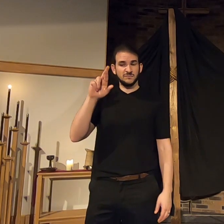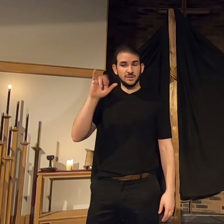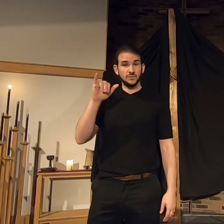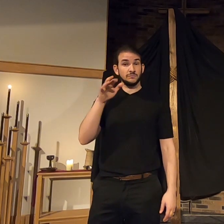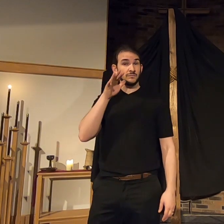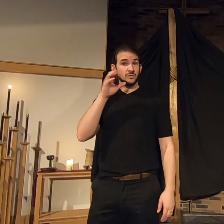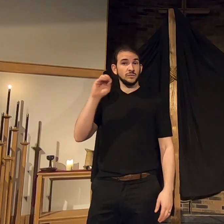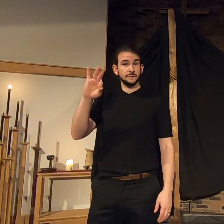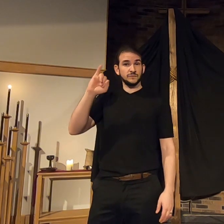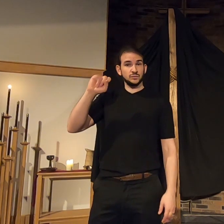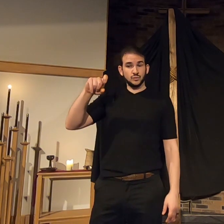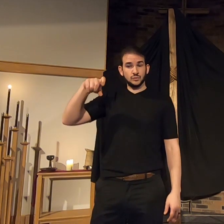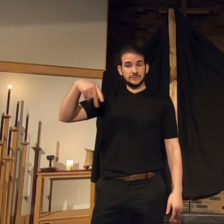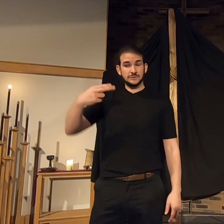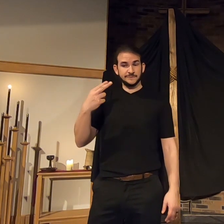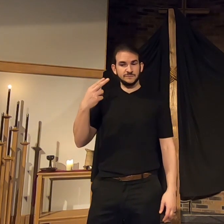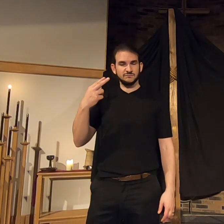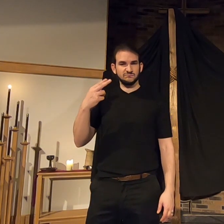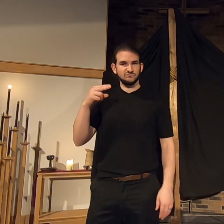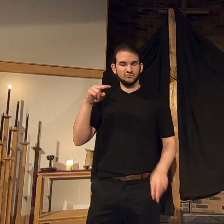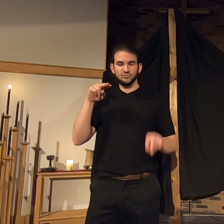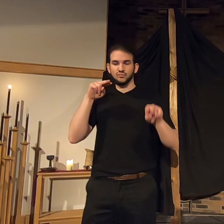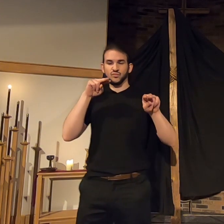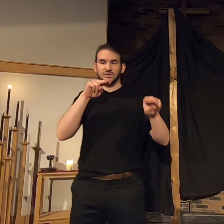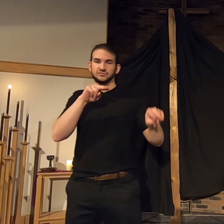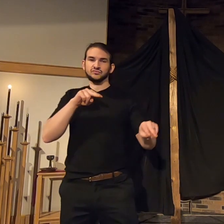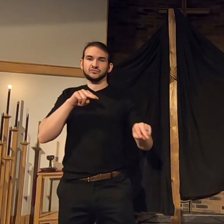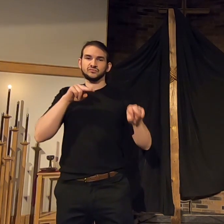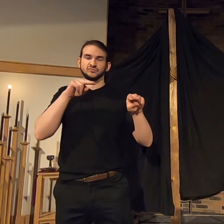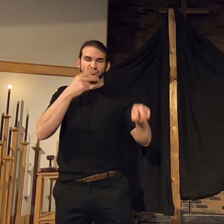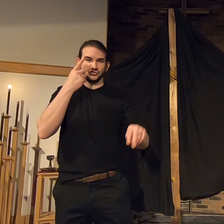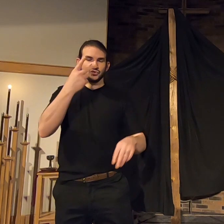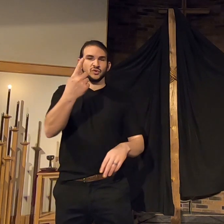and Mary, the mother of Joseph, were watching